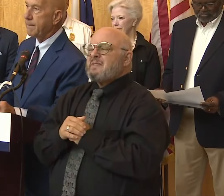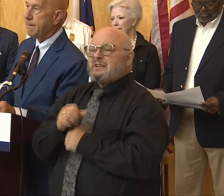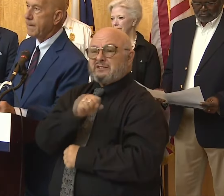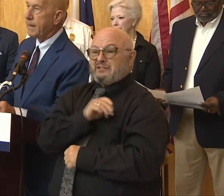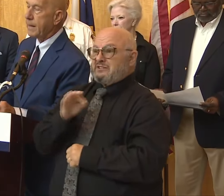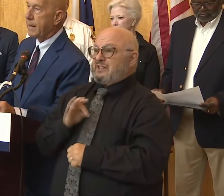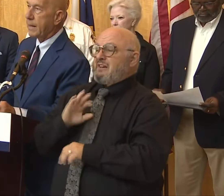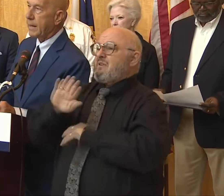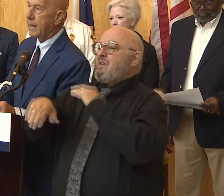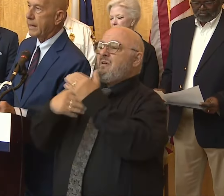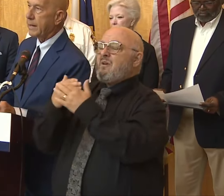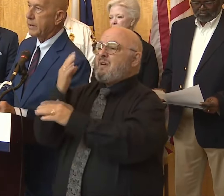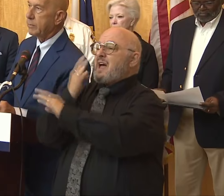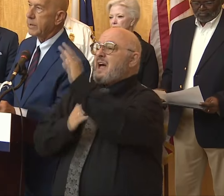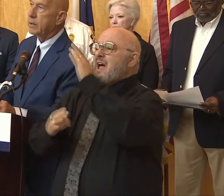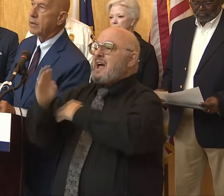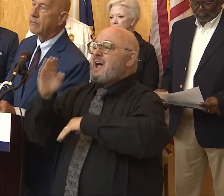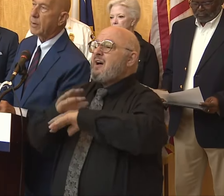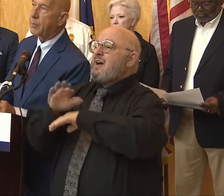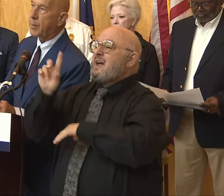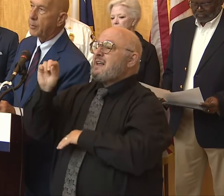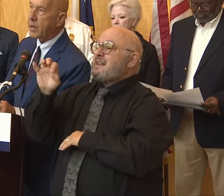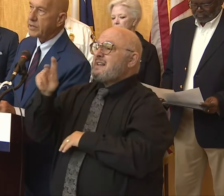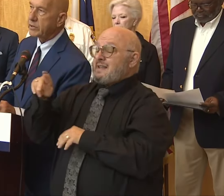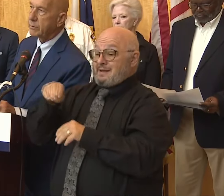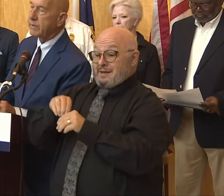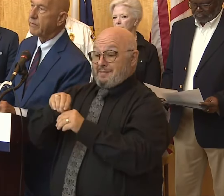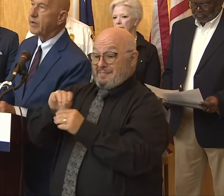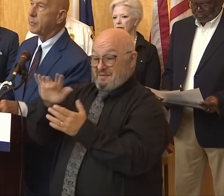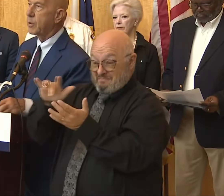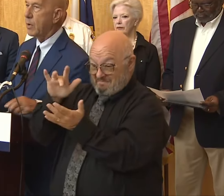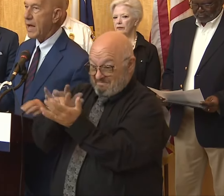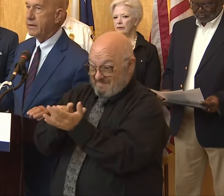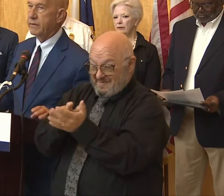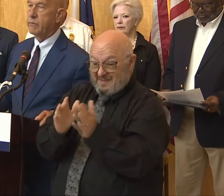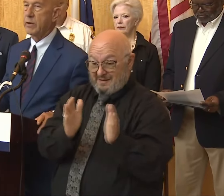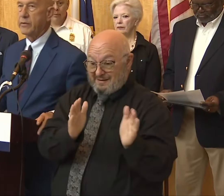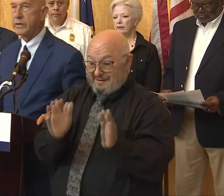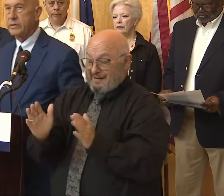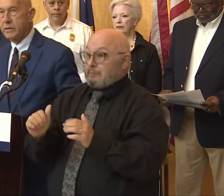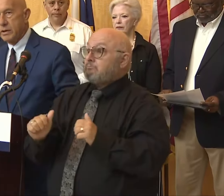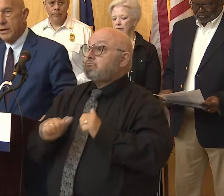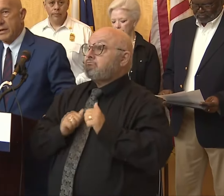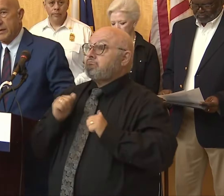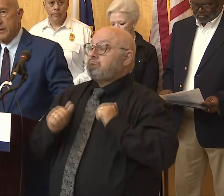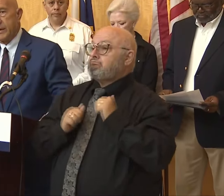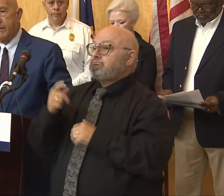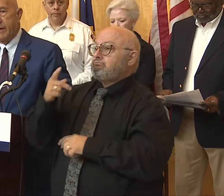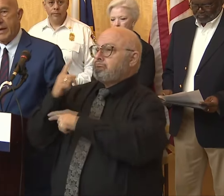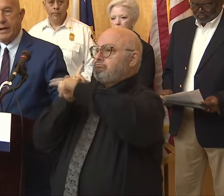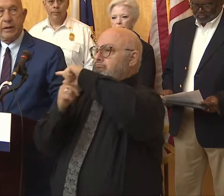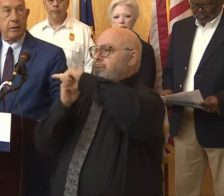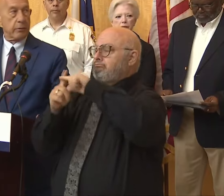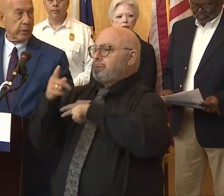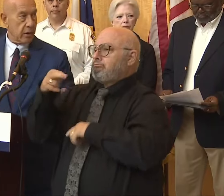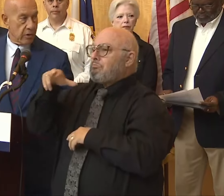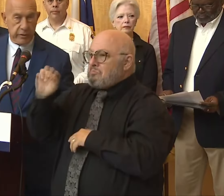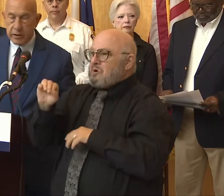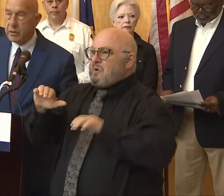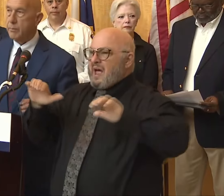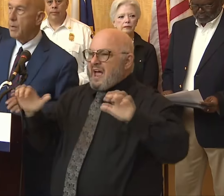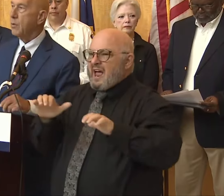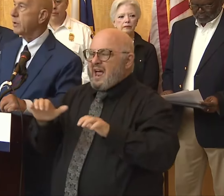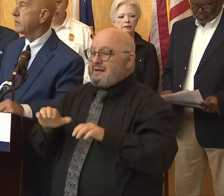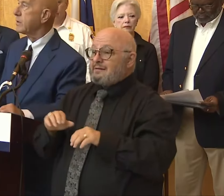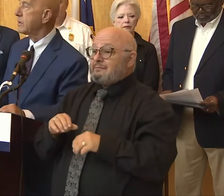deck, and in the middle of our preparation, being very proactive, whether it's to get ready or the